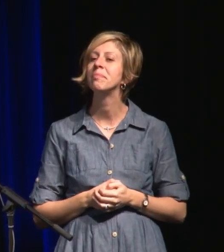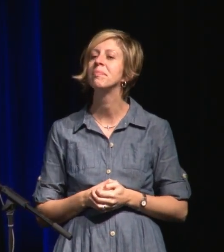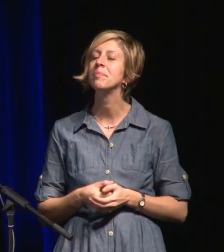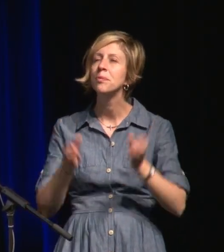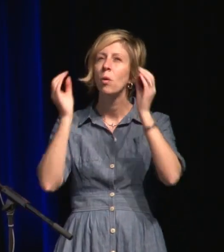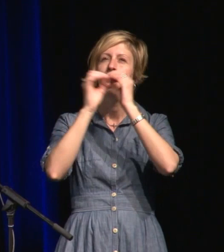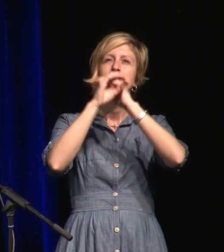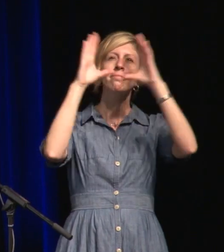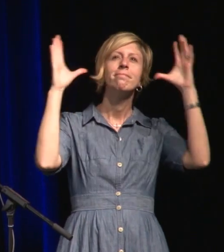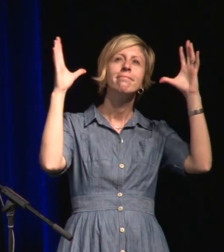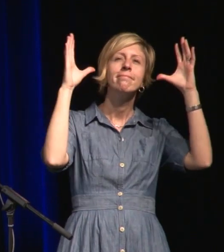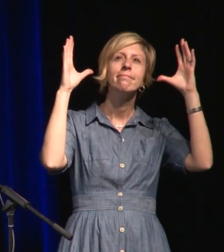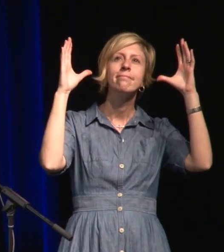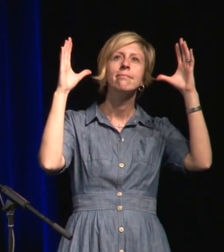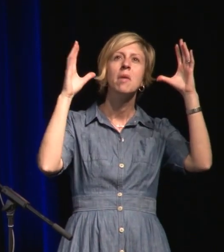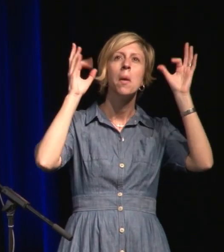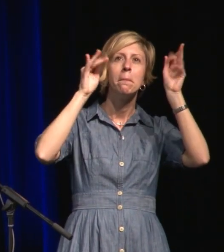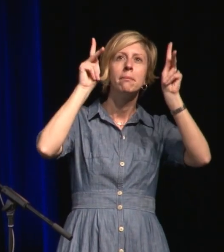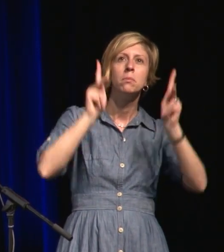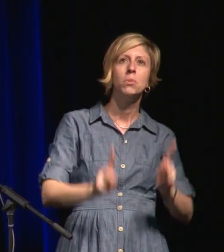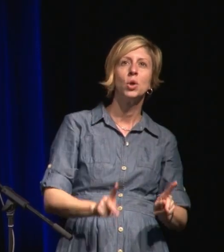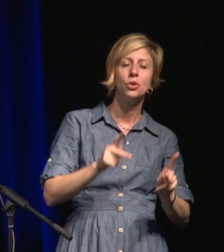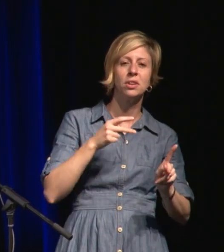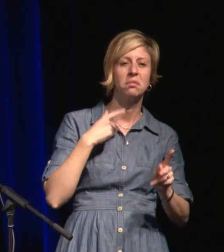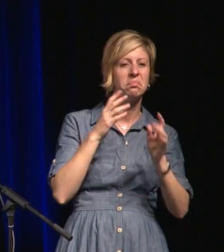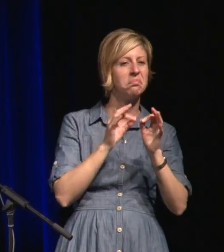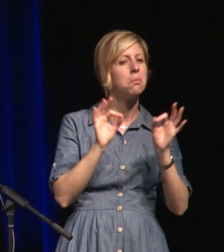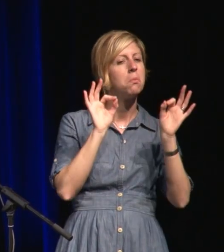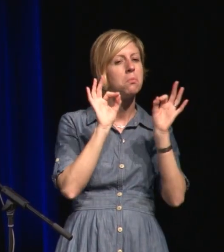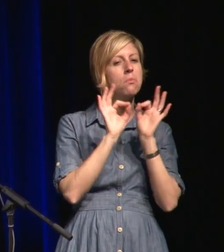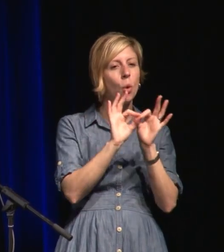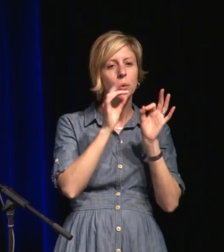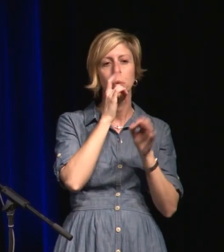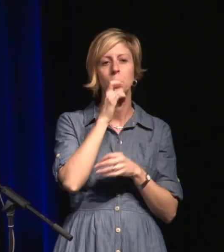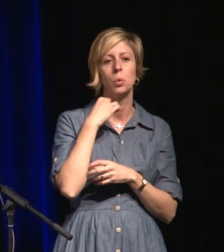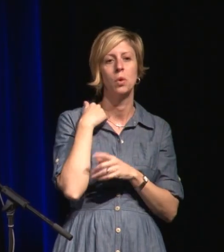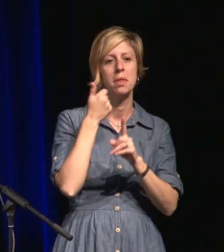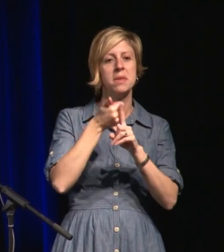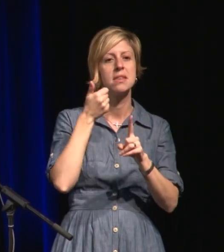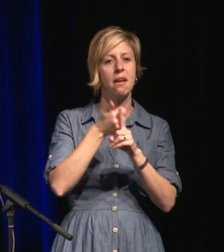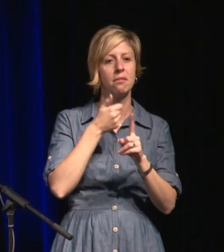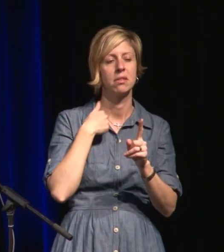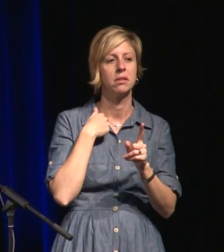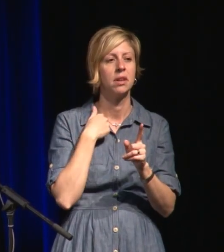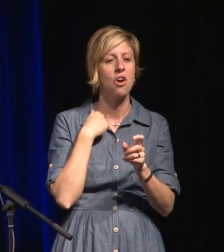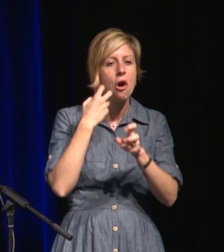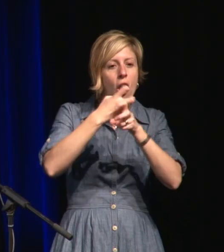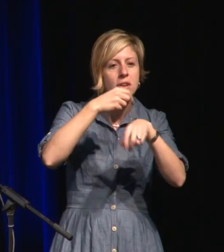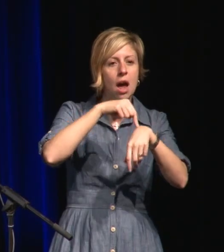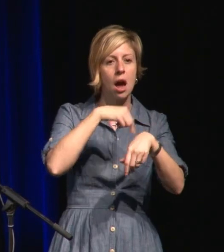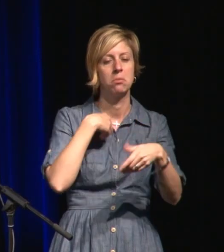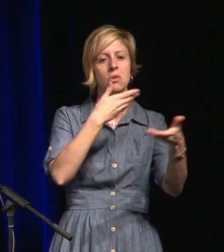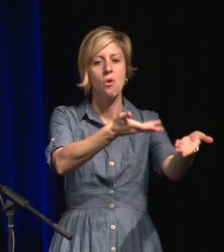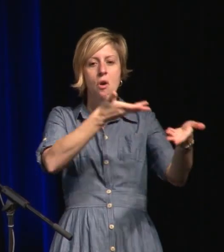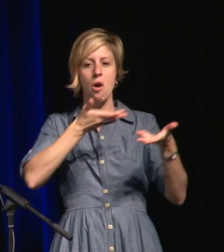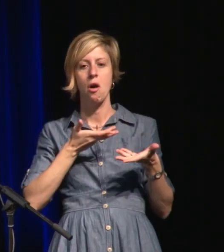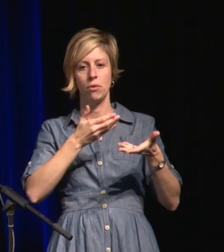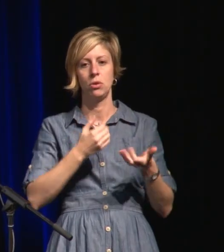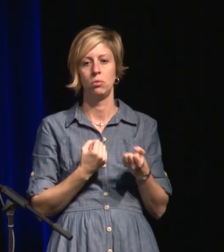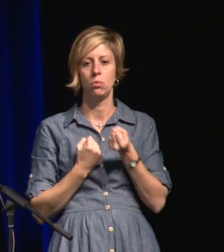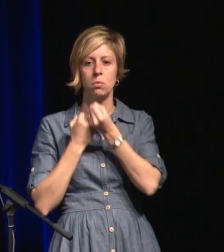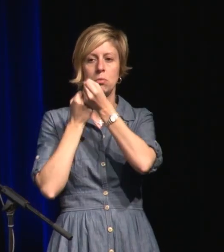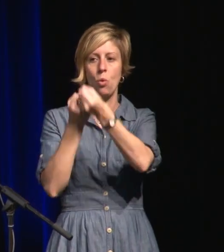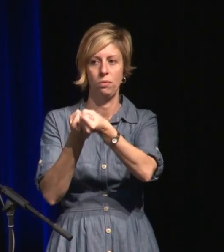important person or persons who offered their love and support when you needed it most and is here in this room with us